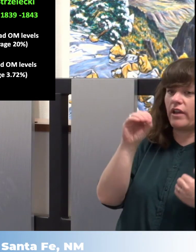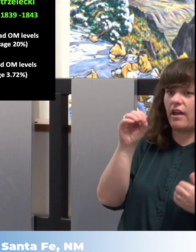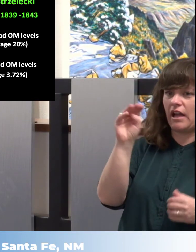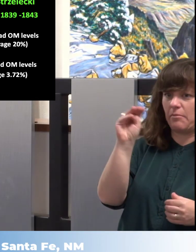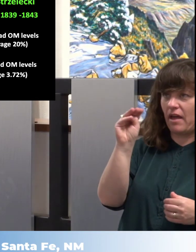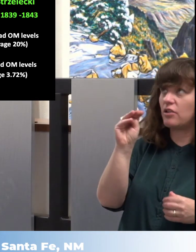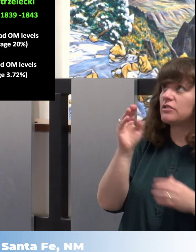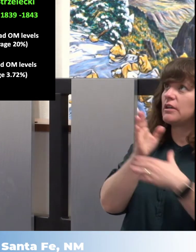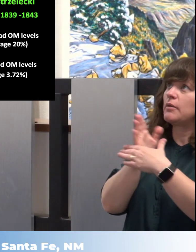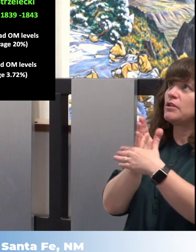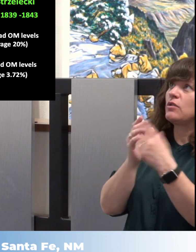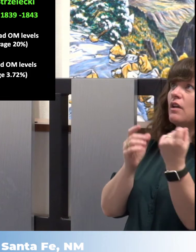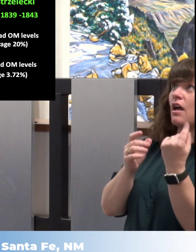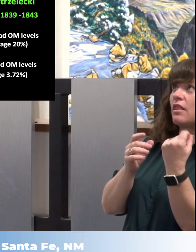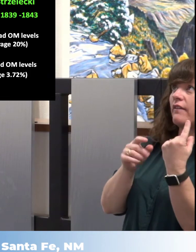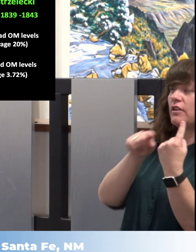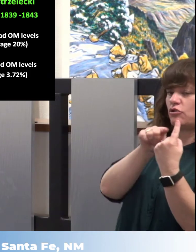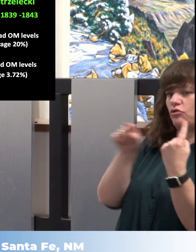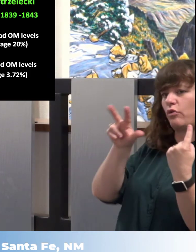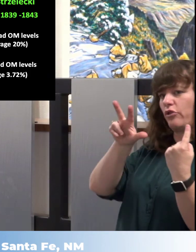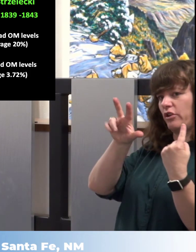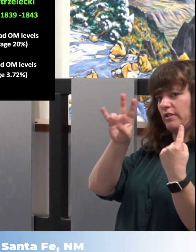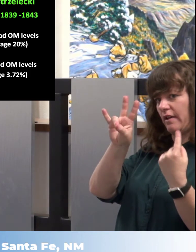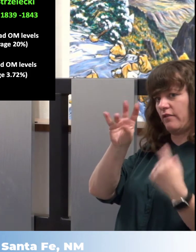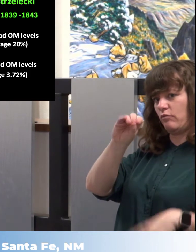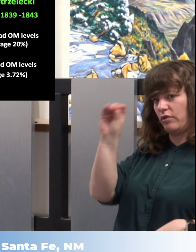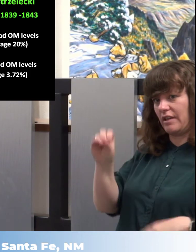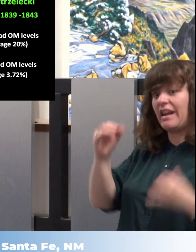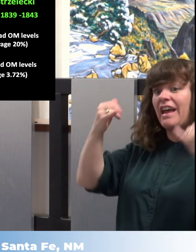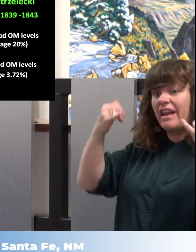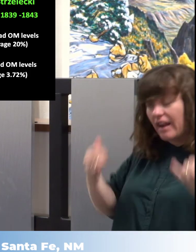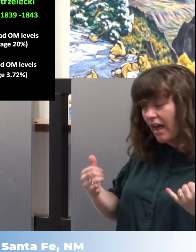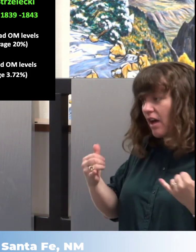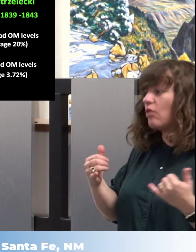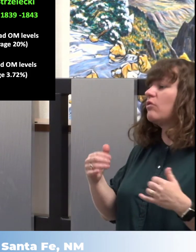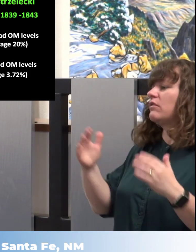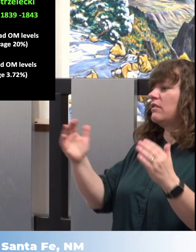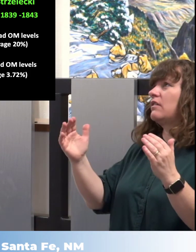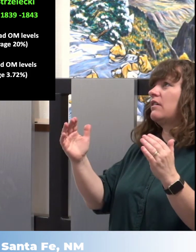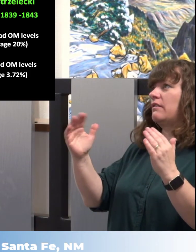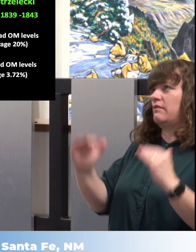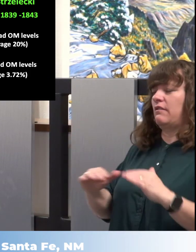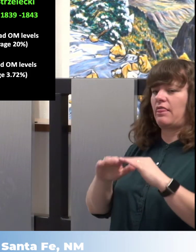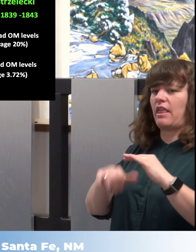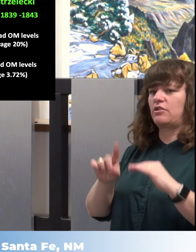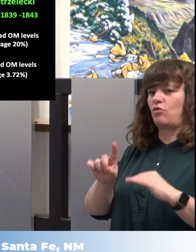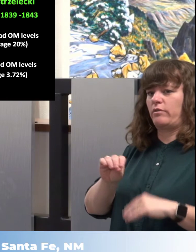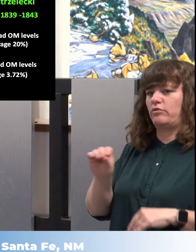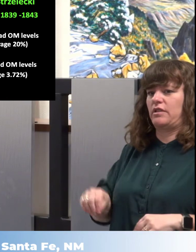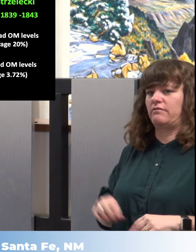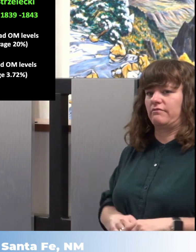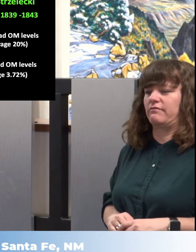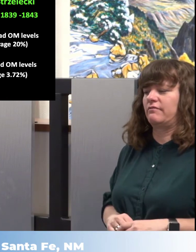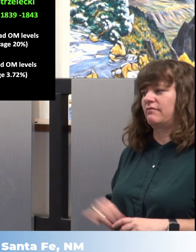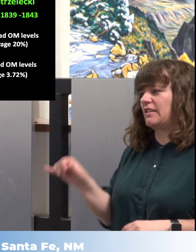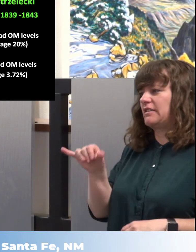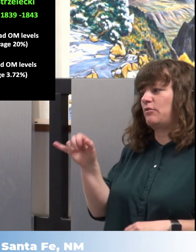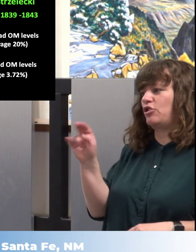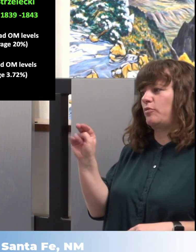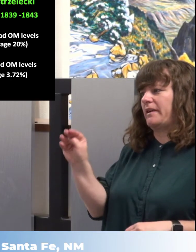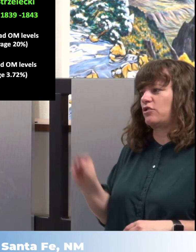37%. Now in Australia most of our soils have organic matter levels less than 1%, probably a little bit like New Mexico.